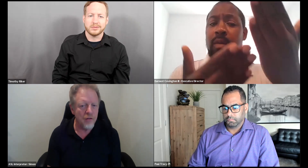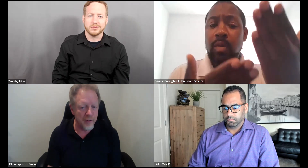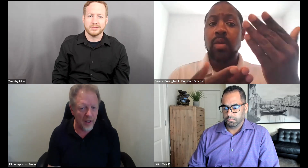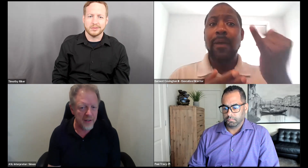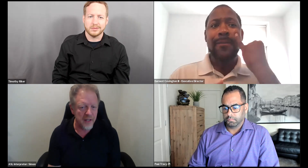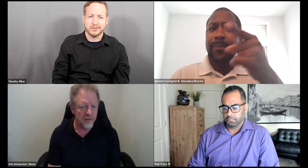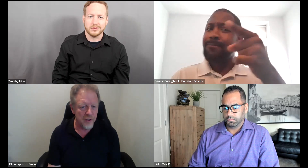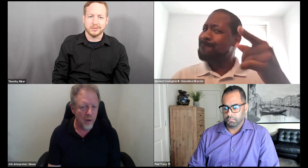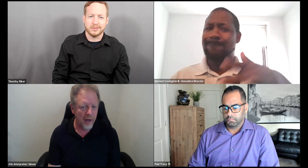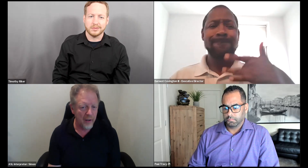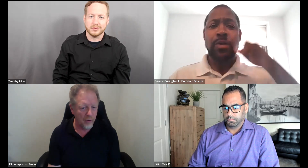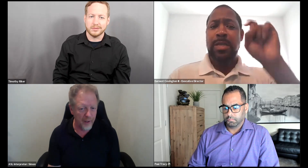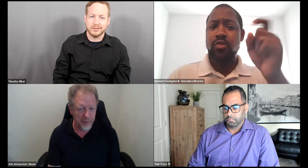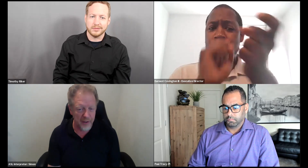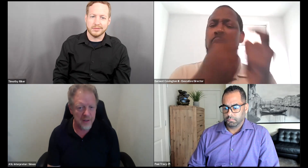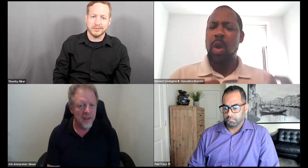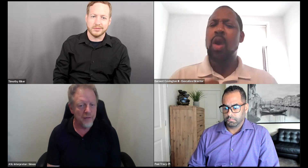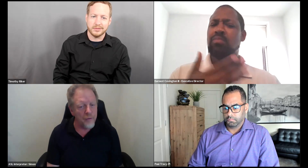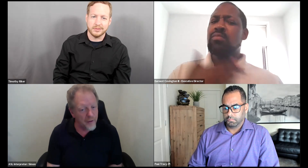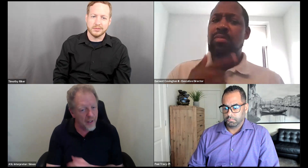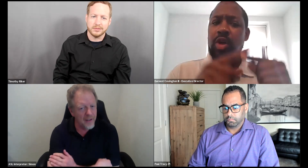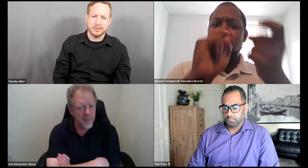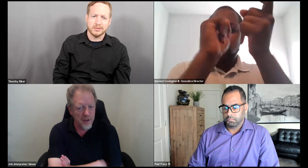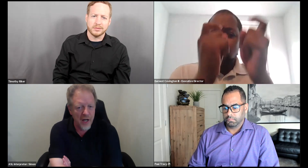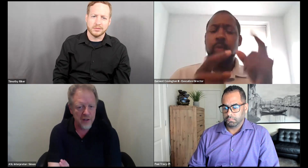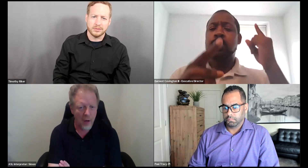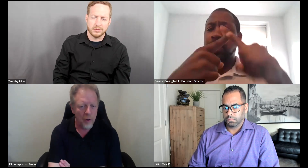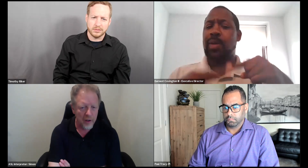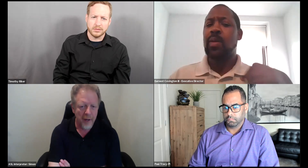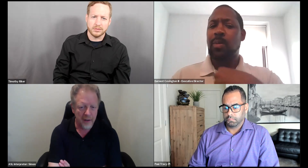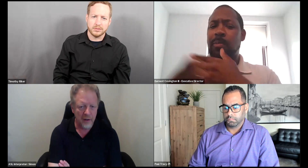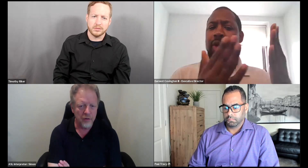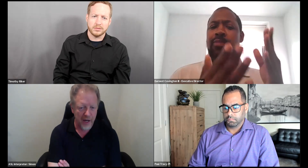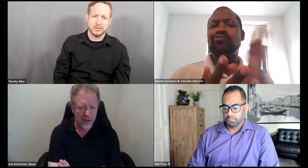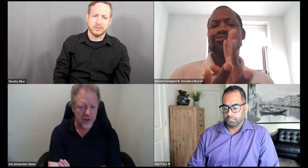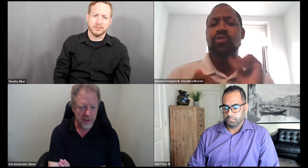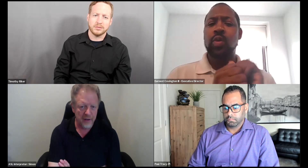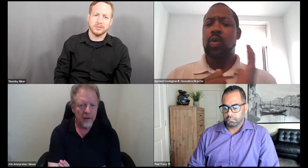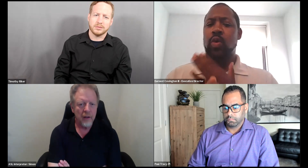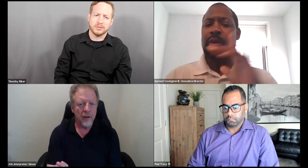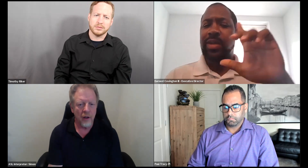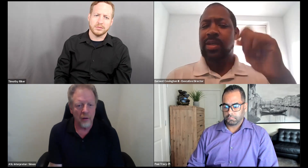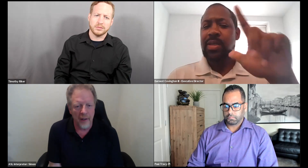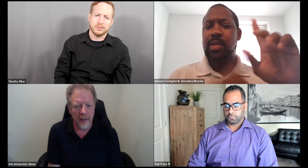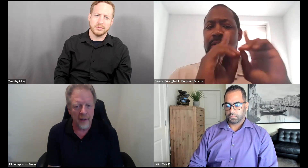I realize that the reason why I had offered that, because if you feel that needs to be changed, I'm willing to make, changes in there,